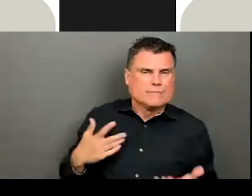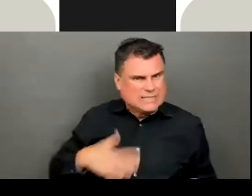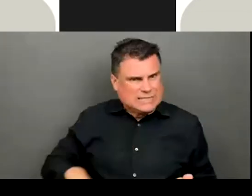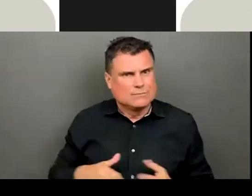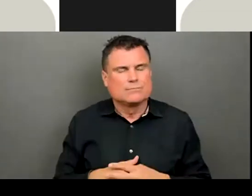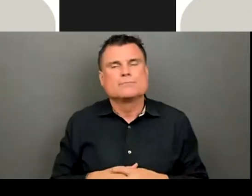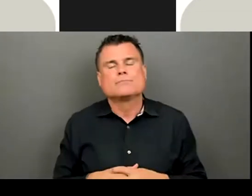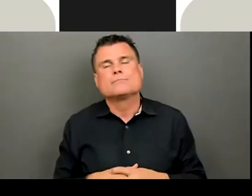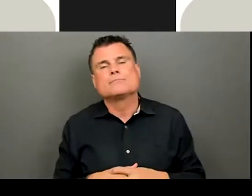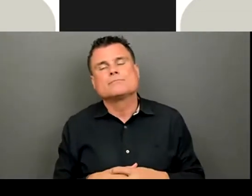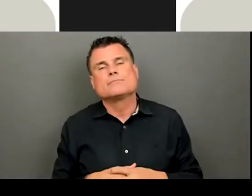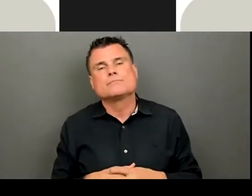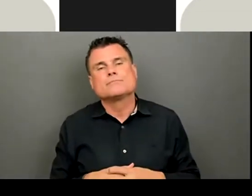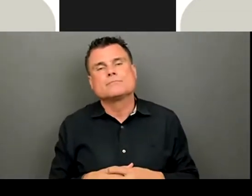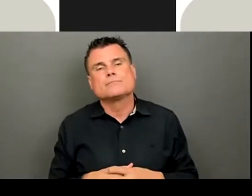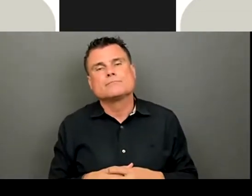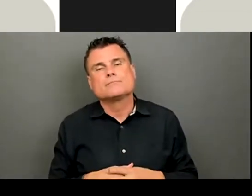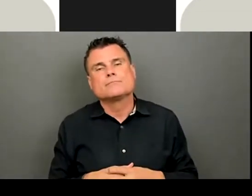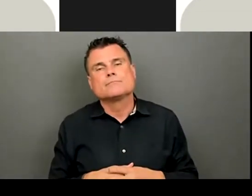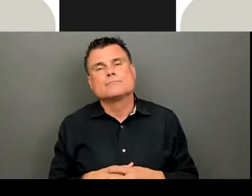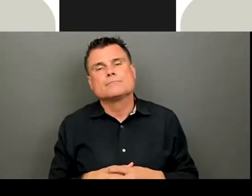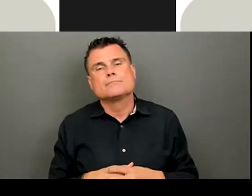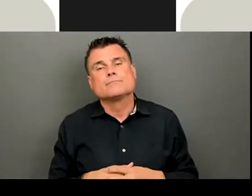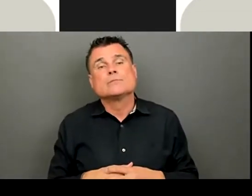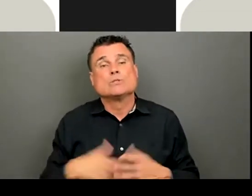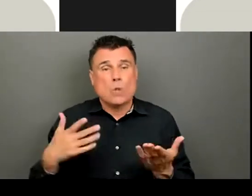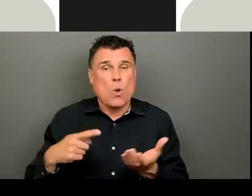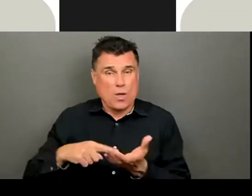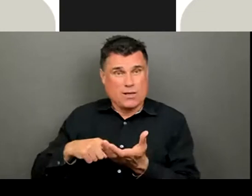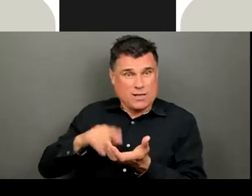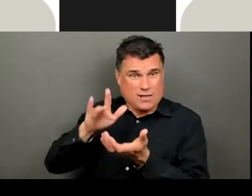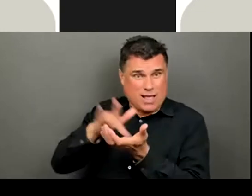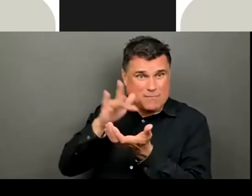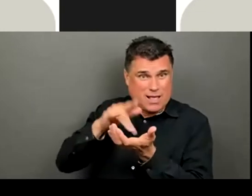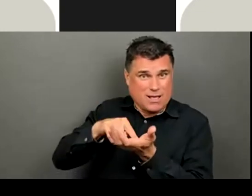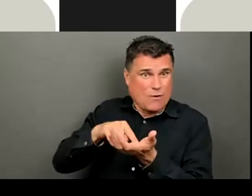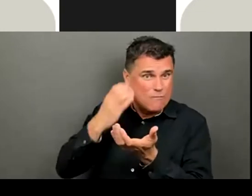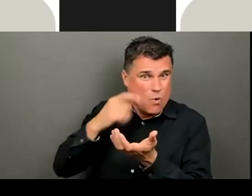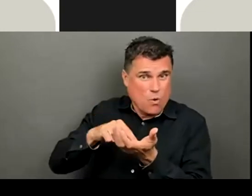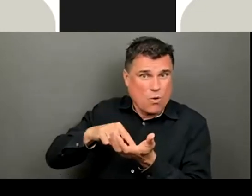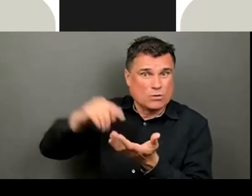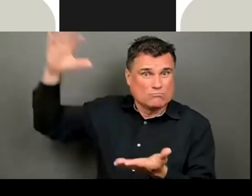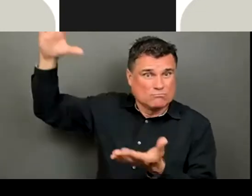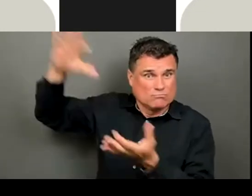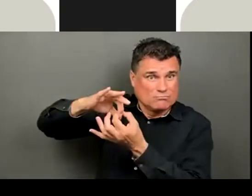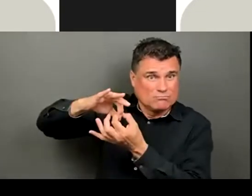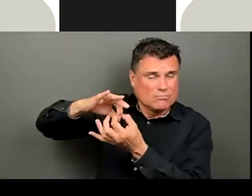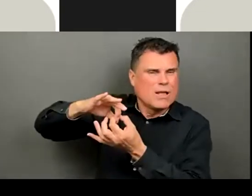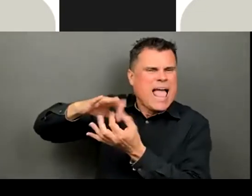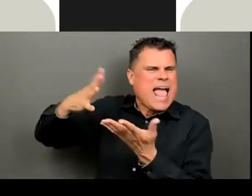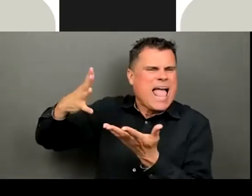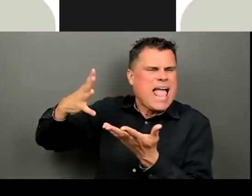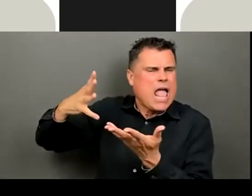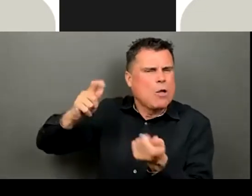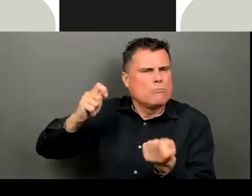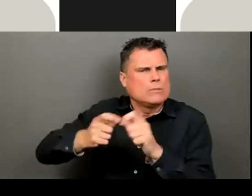connectivity to the mobile application to disaster management and any other solutions which basically involved into this is a key aspect.